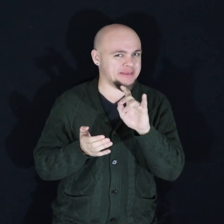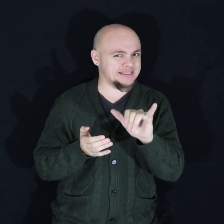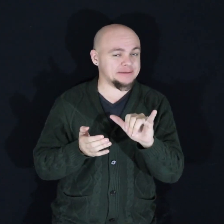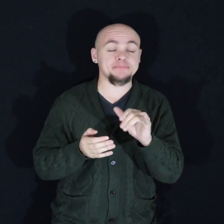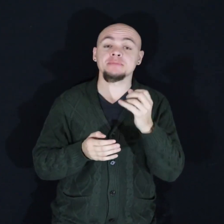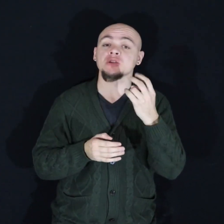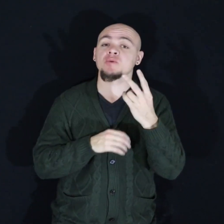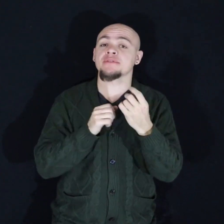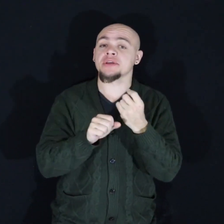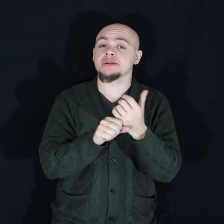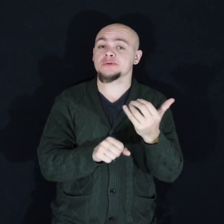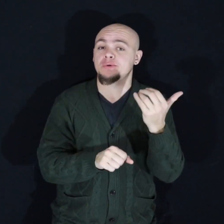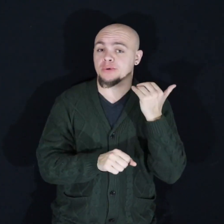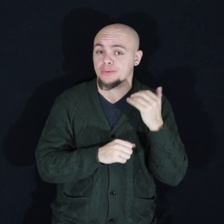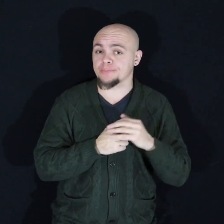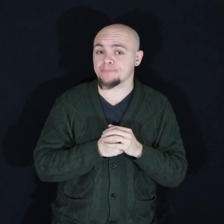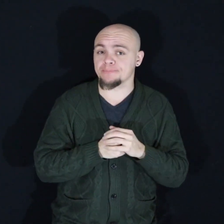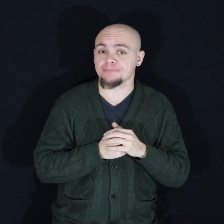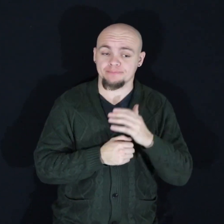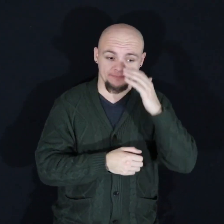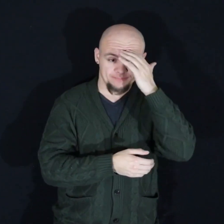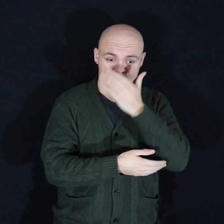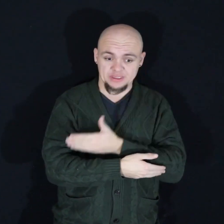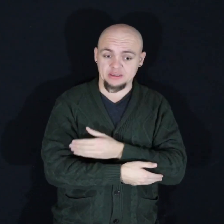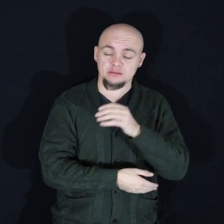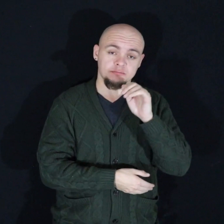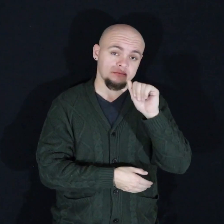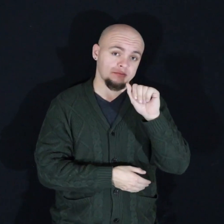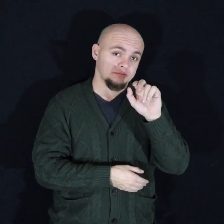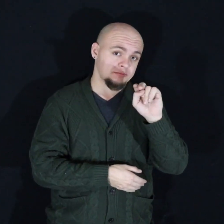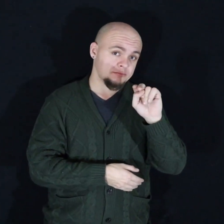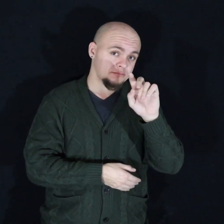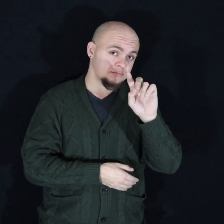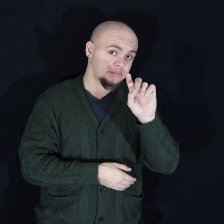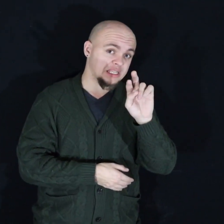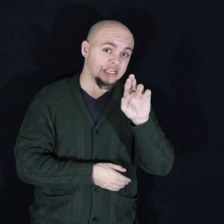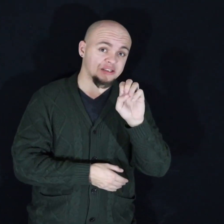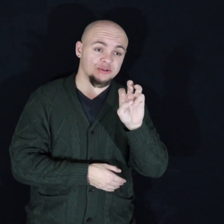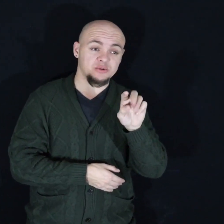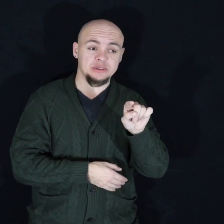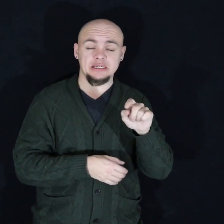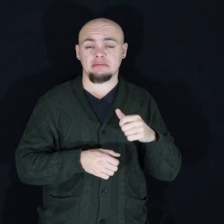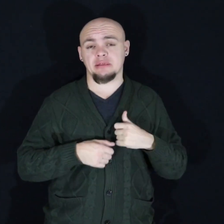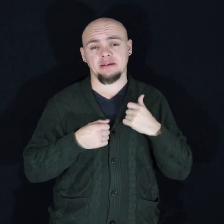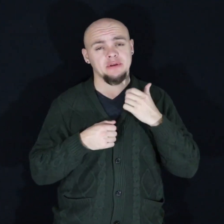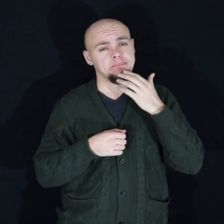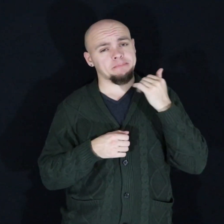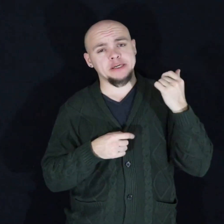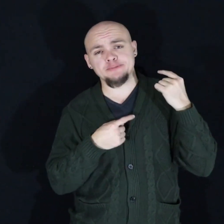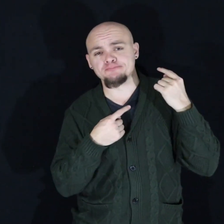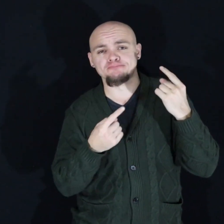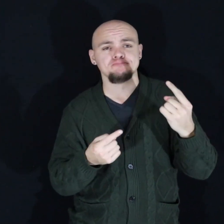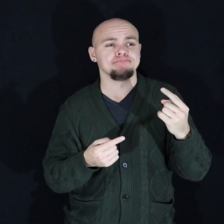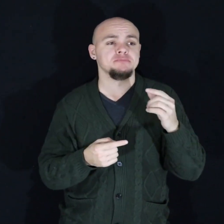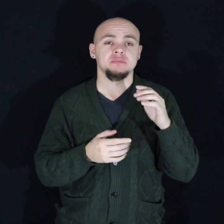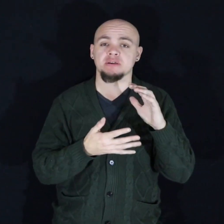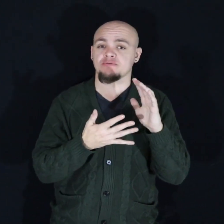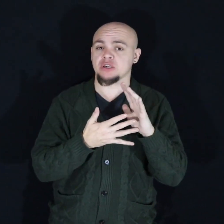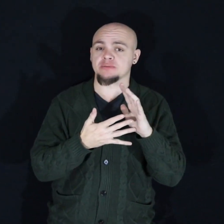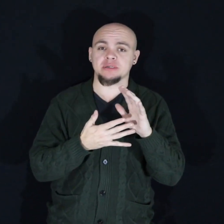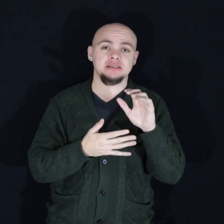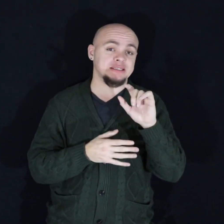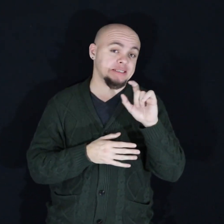12 years ago, my son Andrew, who was living his best life and just finished his freshman year at Texas